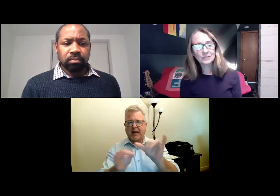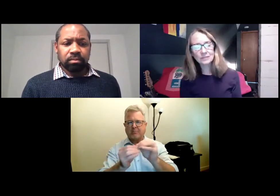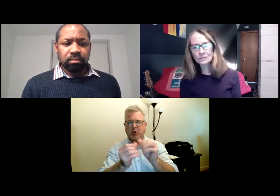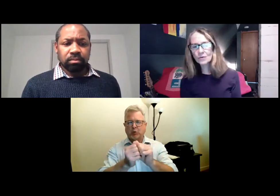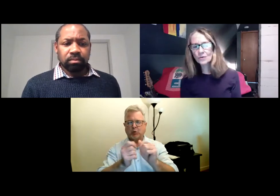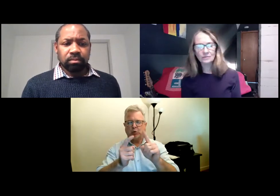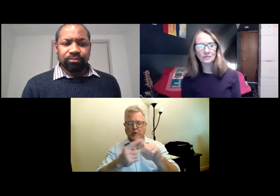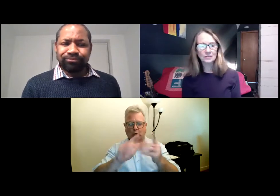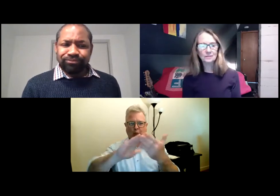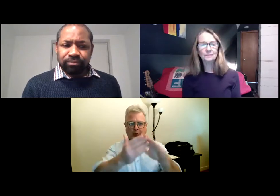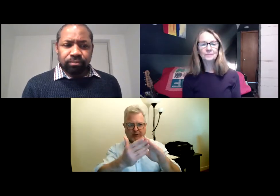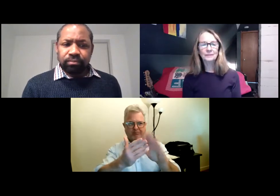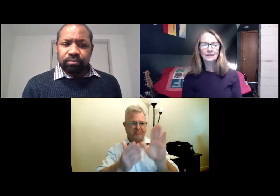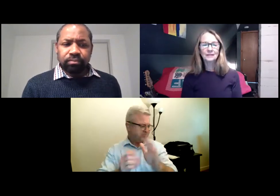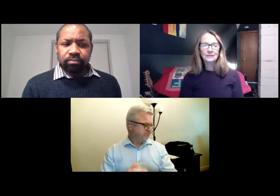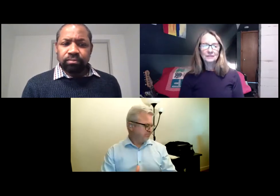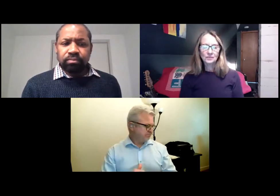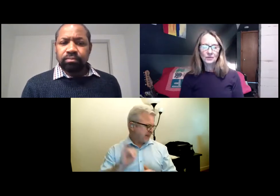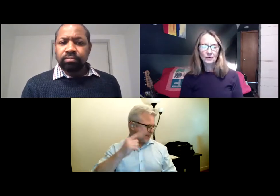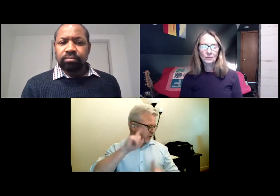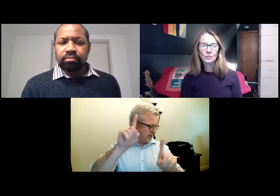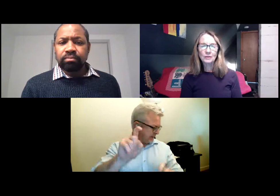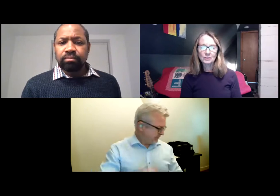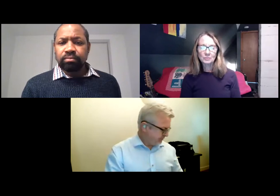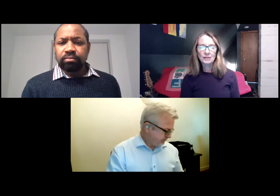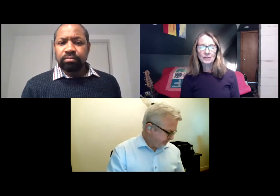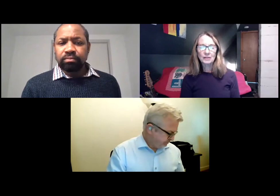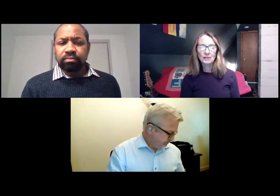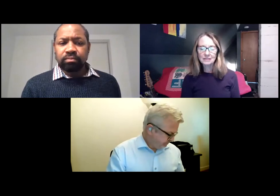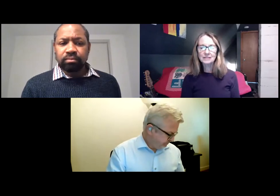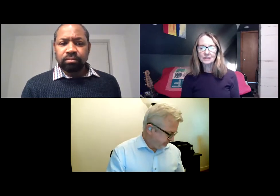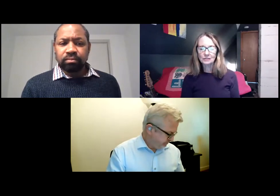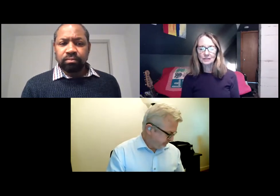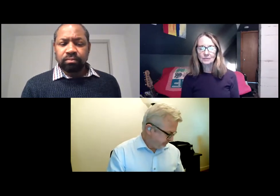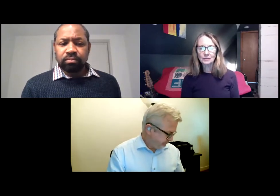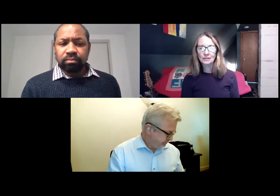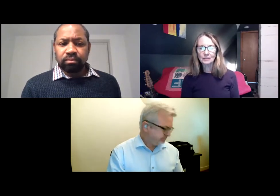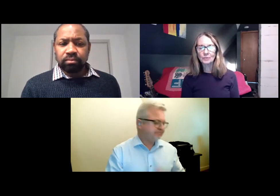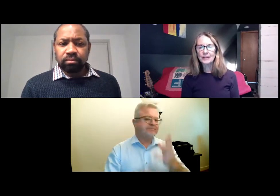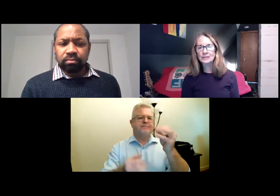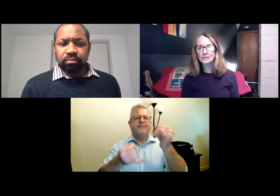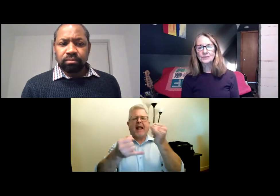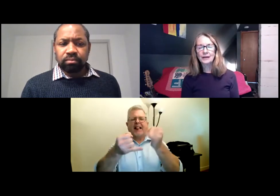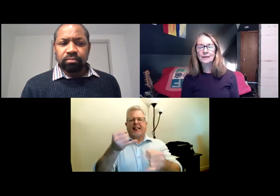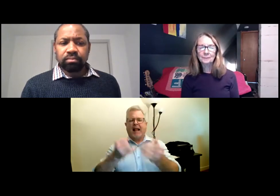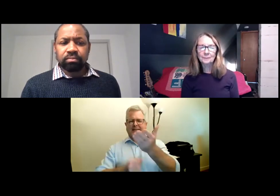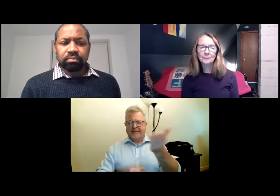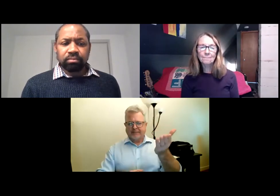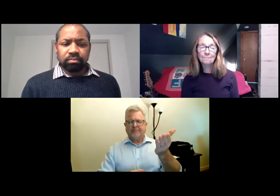which is so convenient. So we want to explain that in detail to the community, and we plan to do